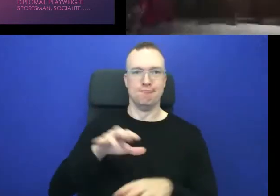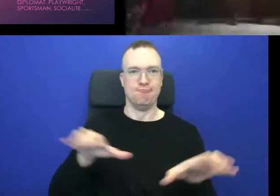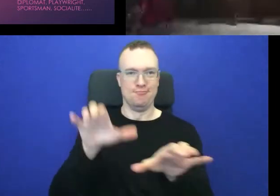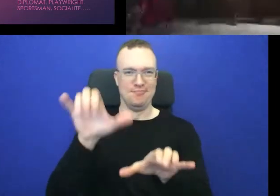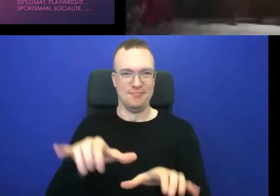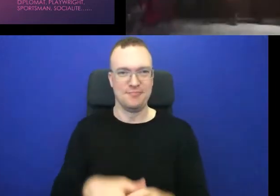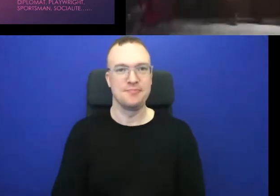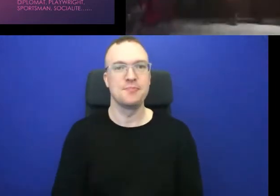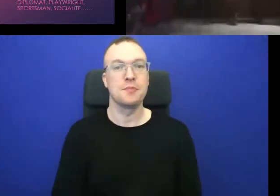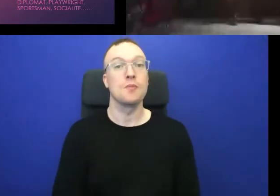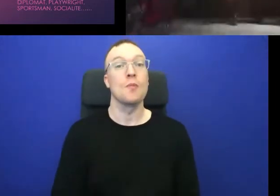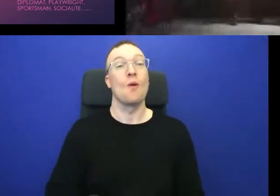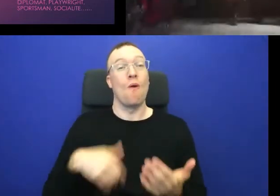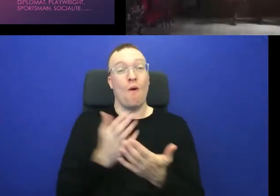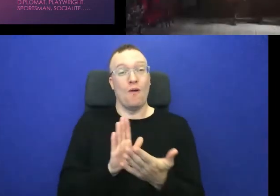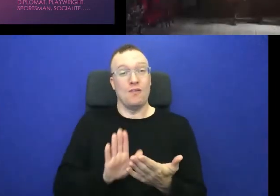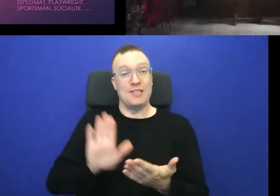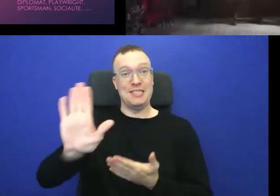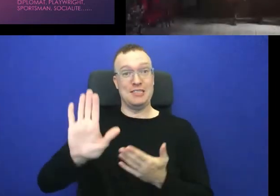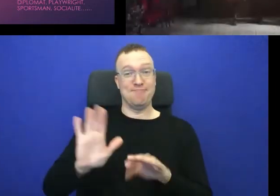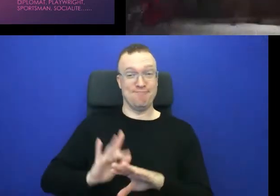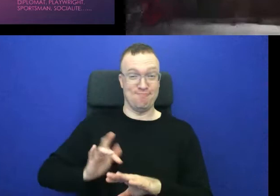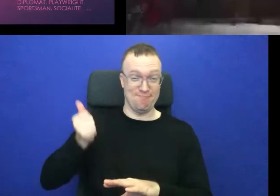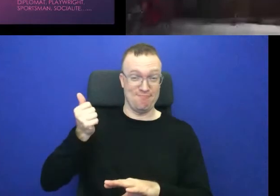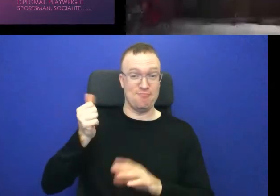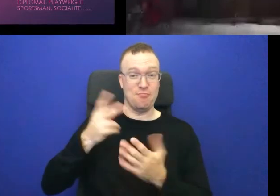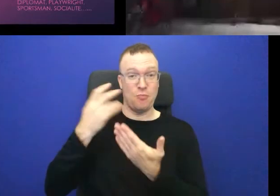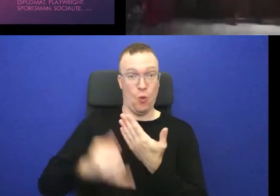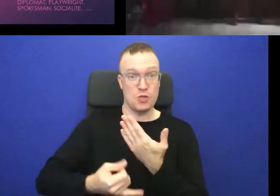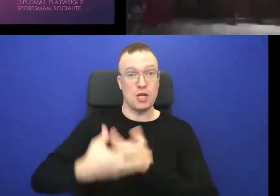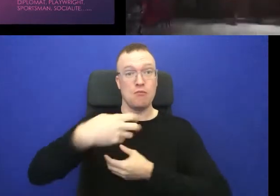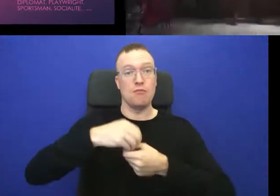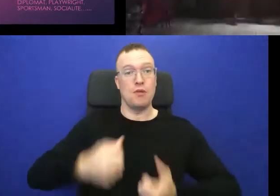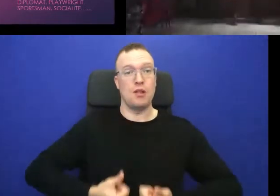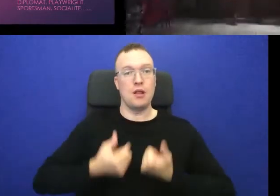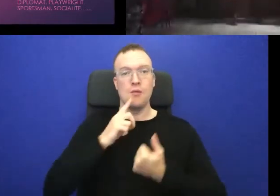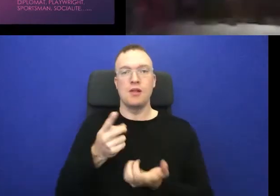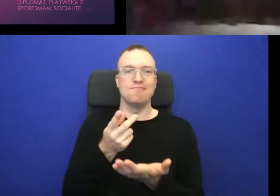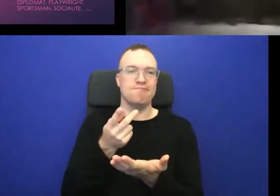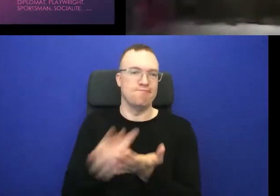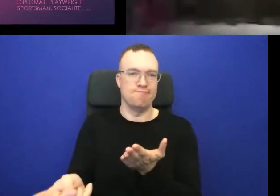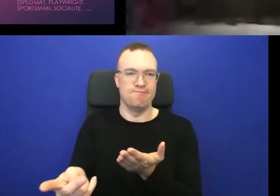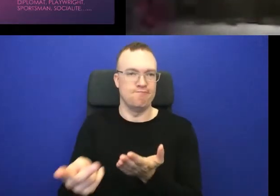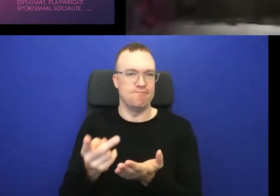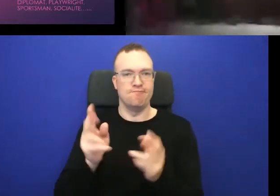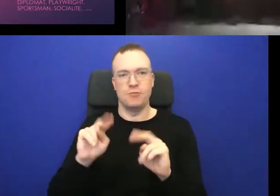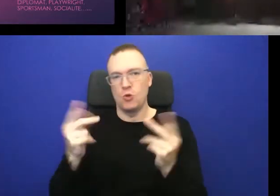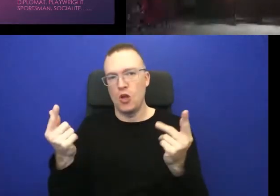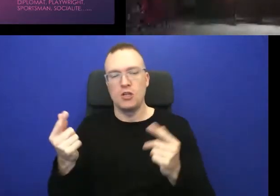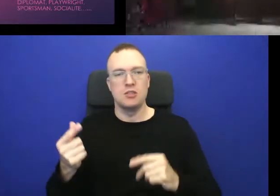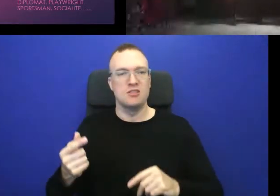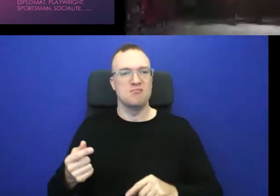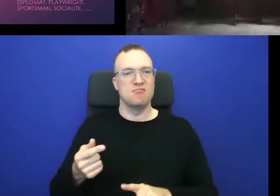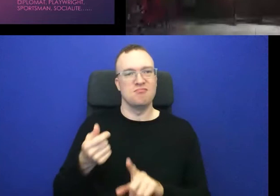All of his early projects in life really fail. He's an honorary attaché, so he's a kind of